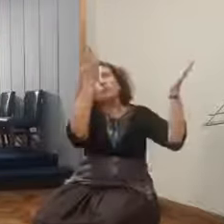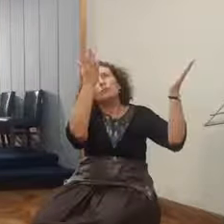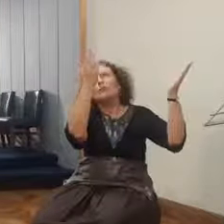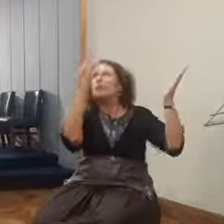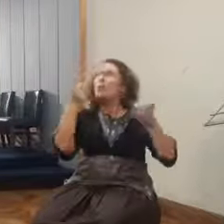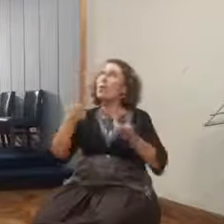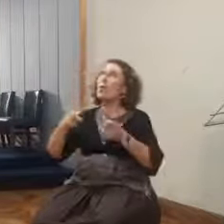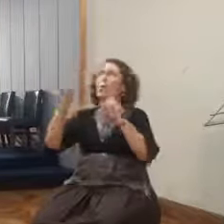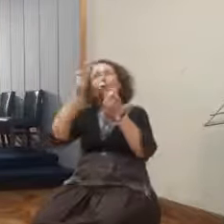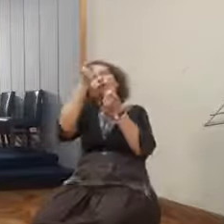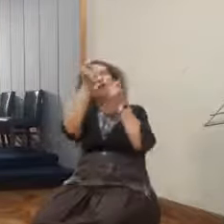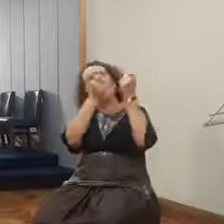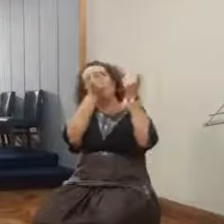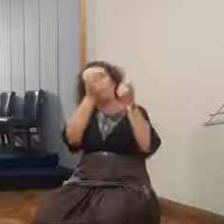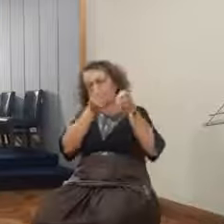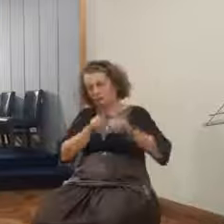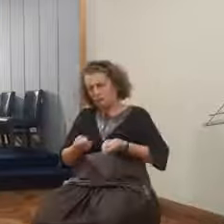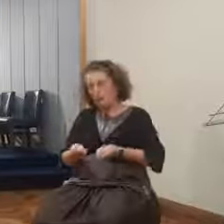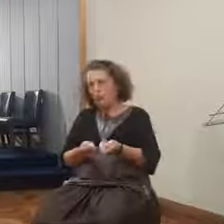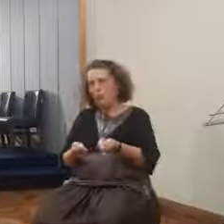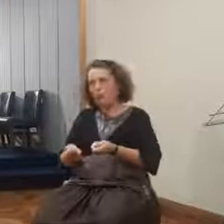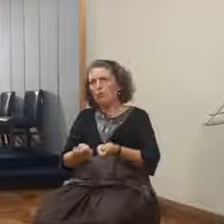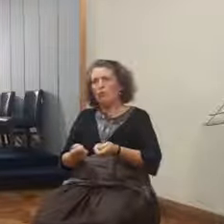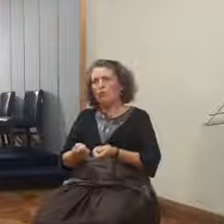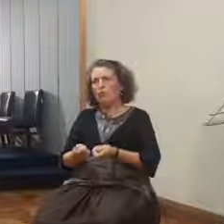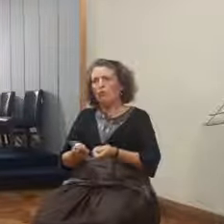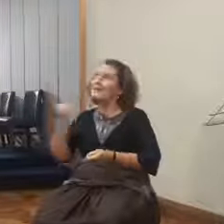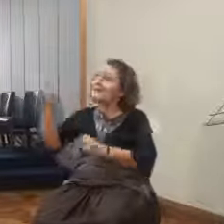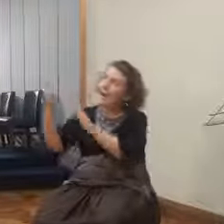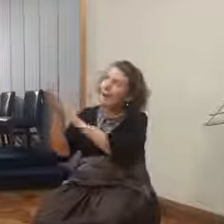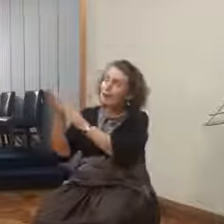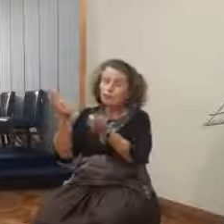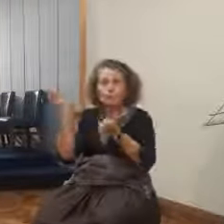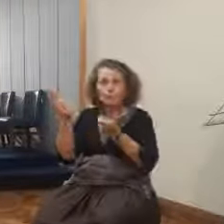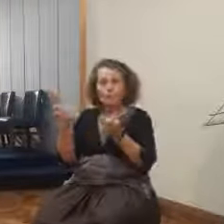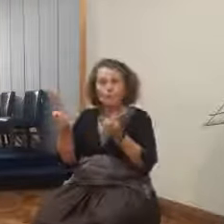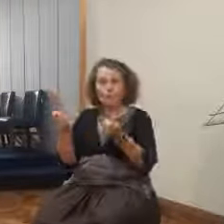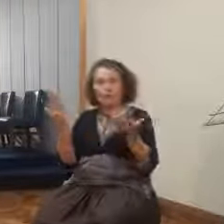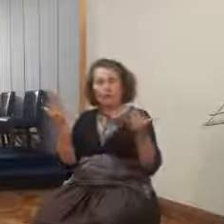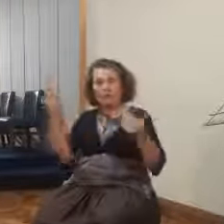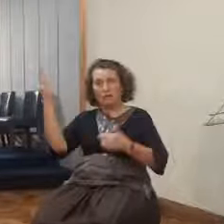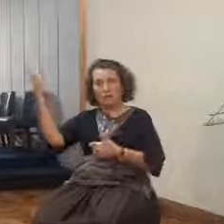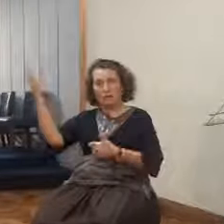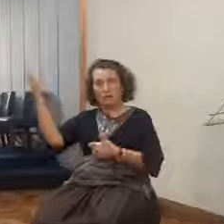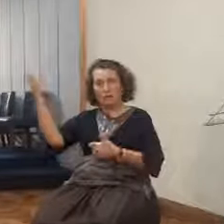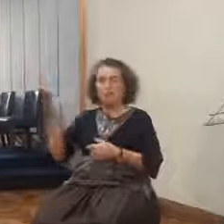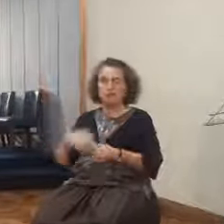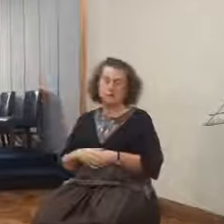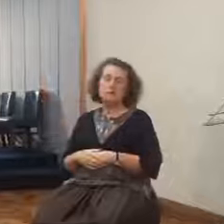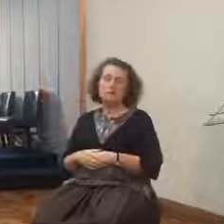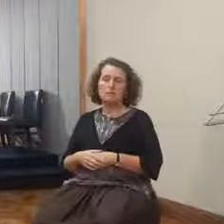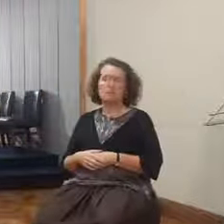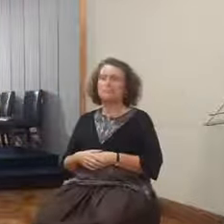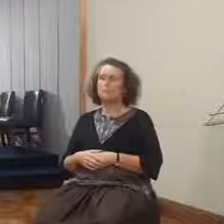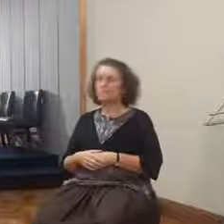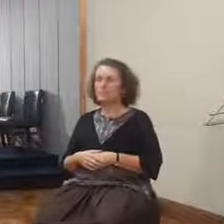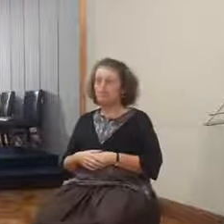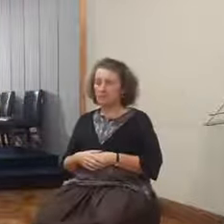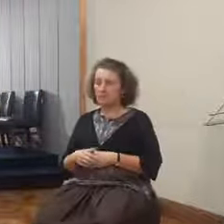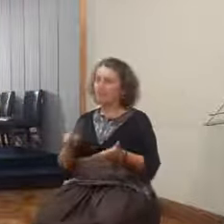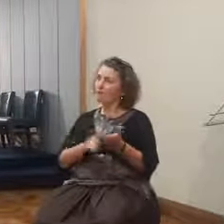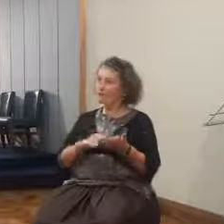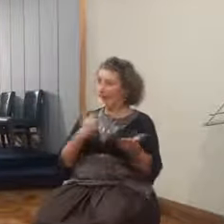sustaining, maintaining, controlling hand of God in the scriptures, is this control of the waters.